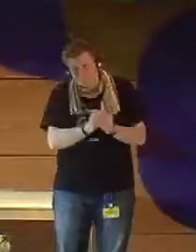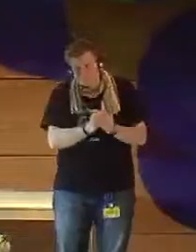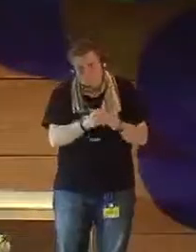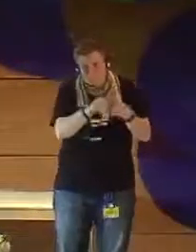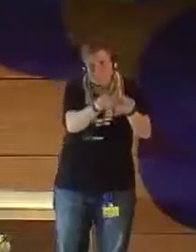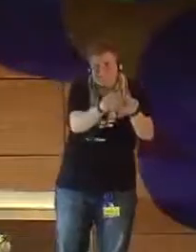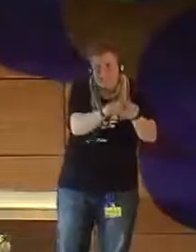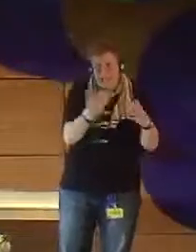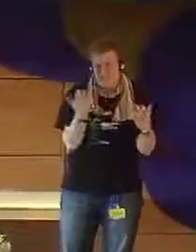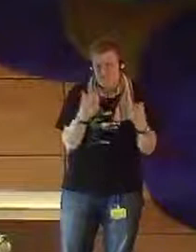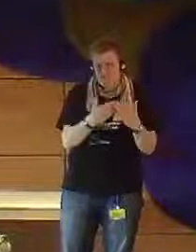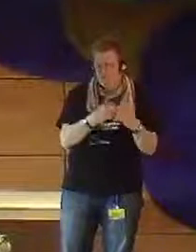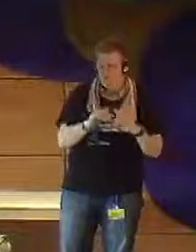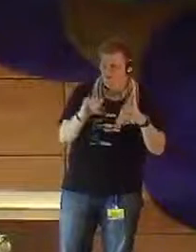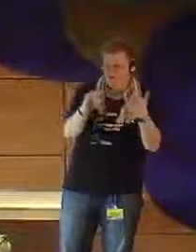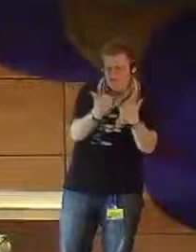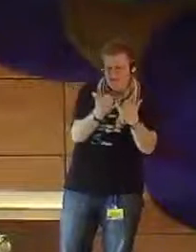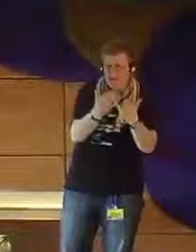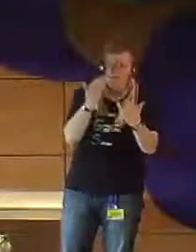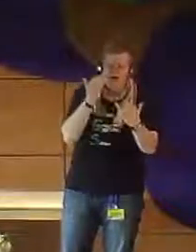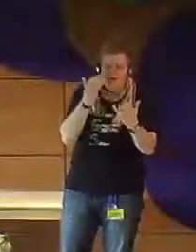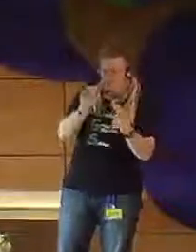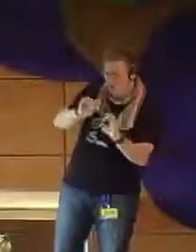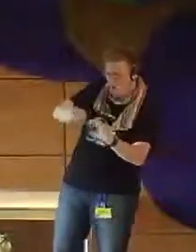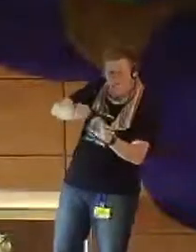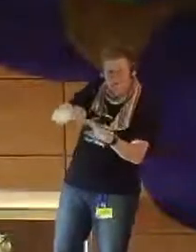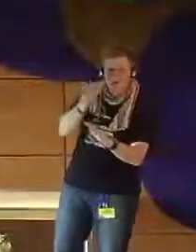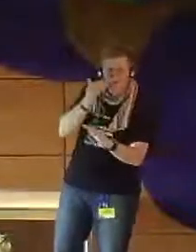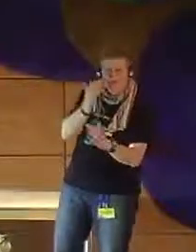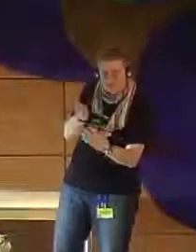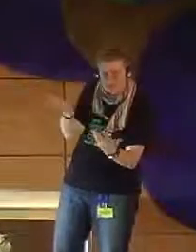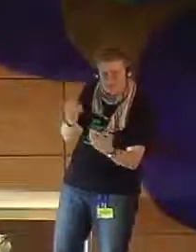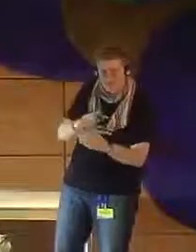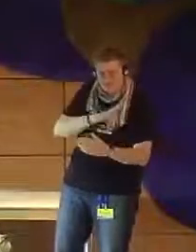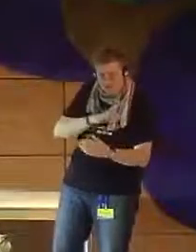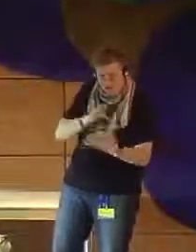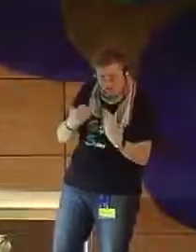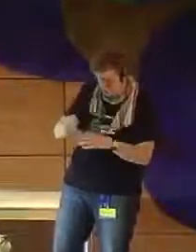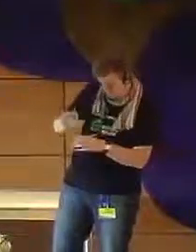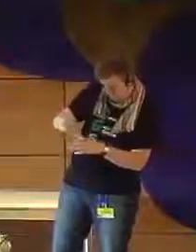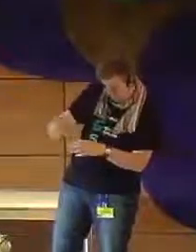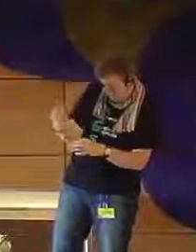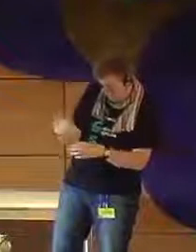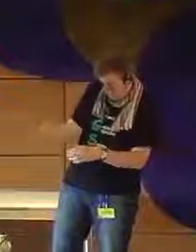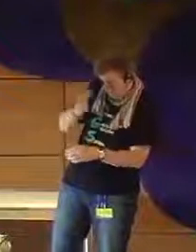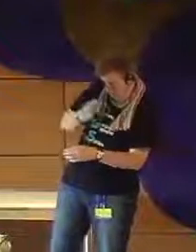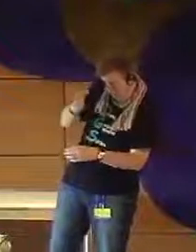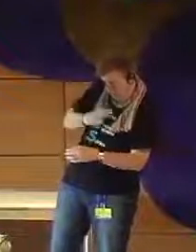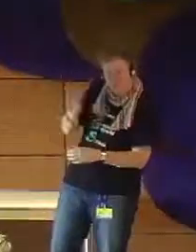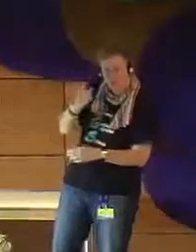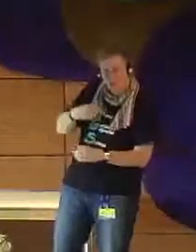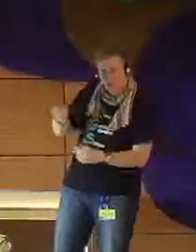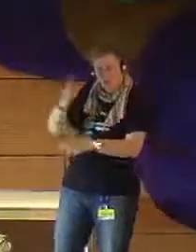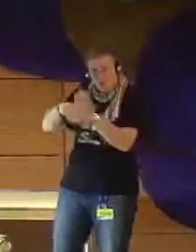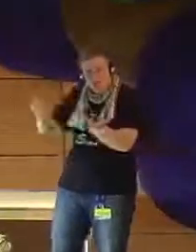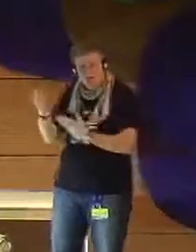come and ask you? In the United Kingdom, you get the discussion in the normal school when you're about 9 or 10 years of